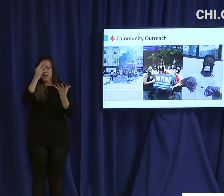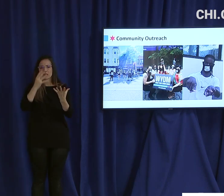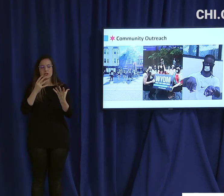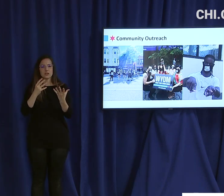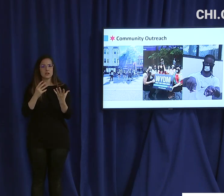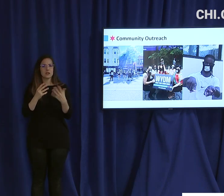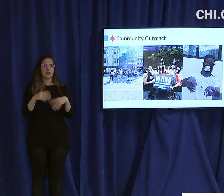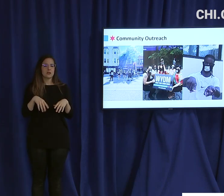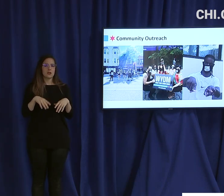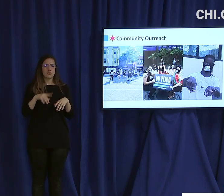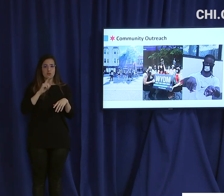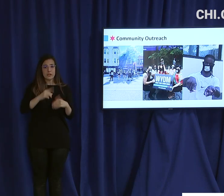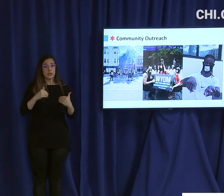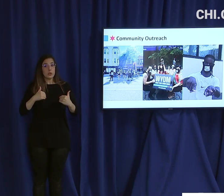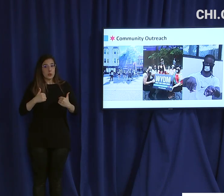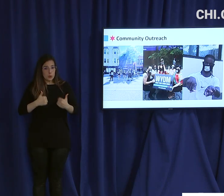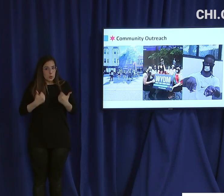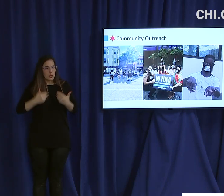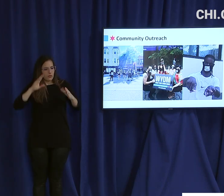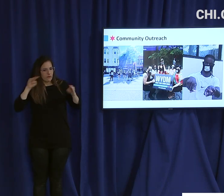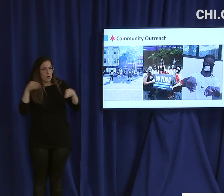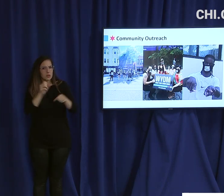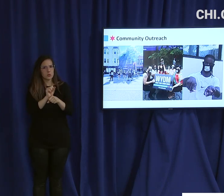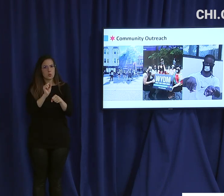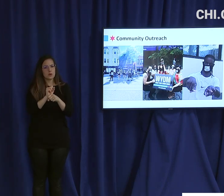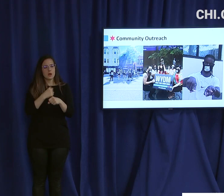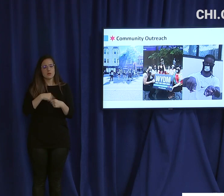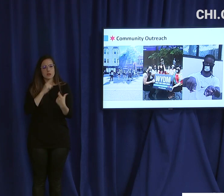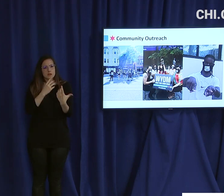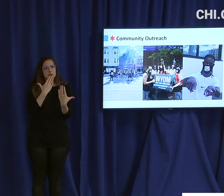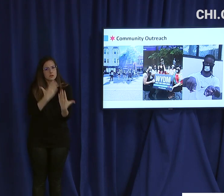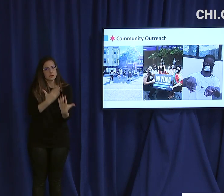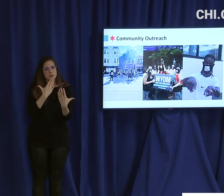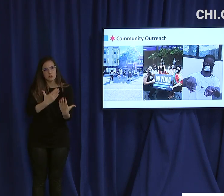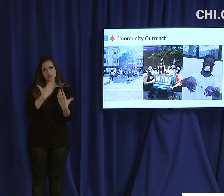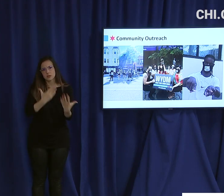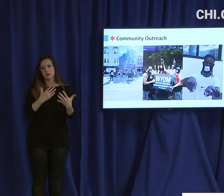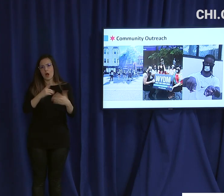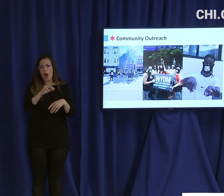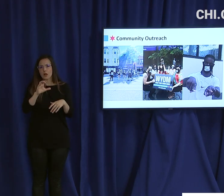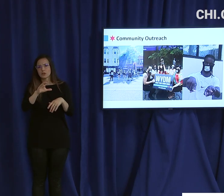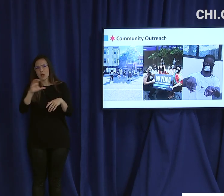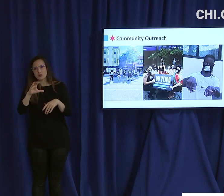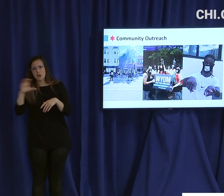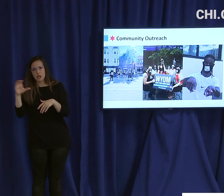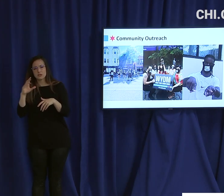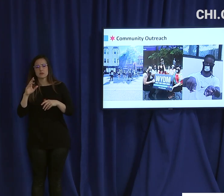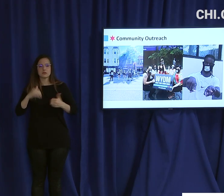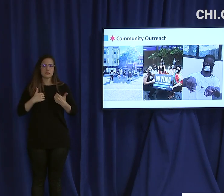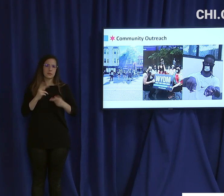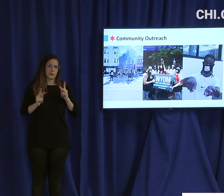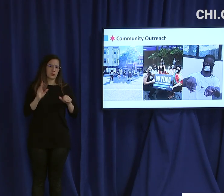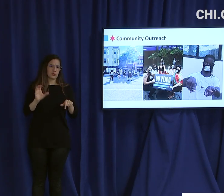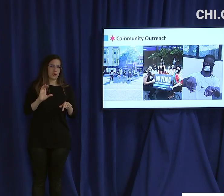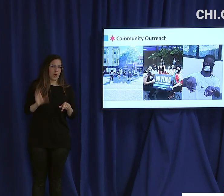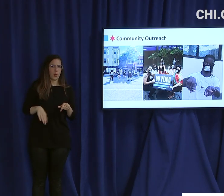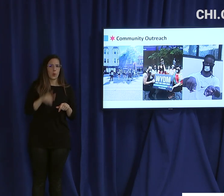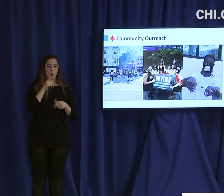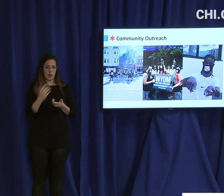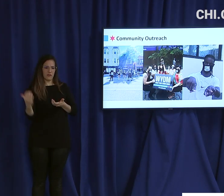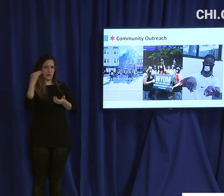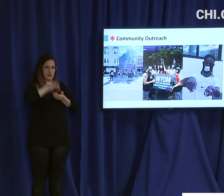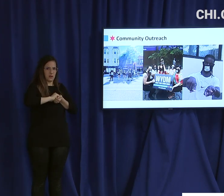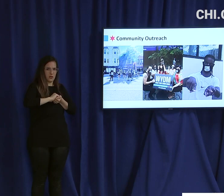I really want to thank the many, many, many hundreds and hundreds of young people in Chicago who have partnered with